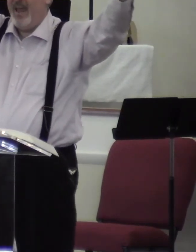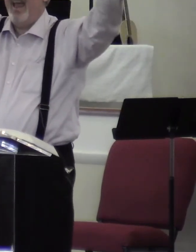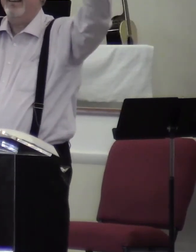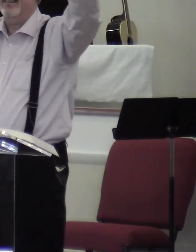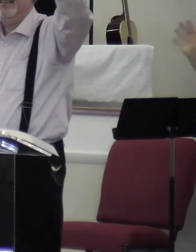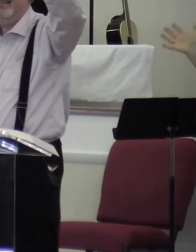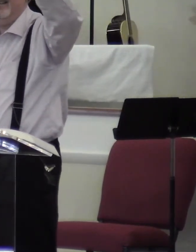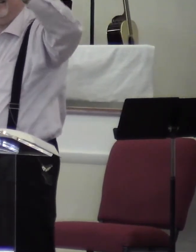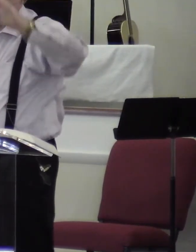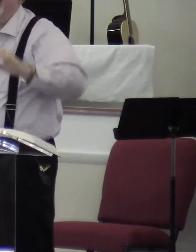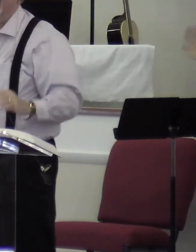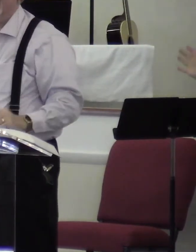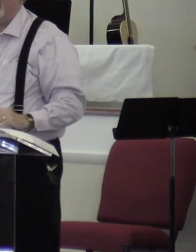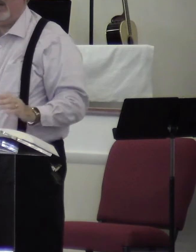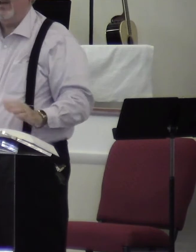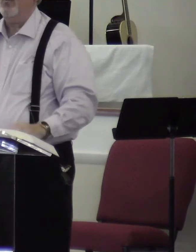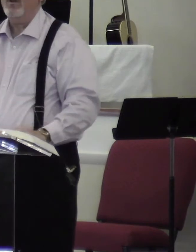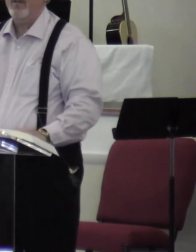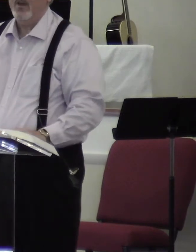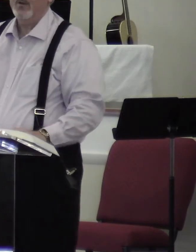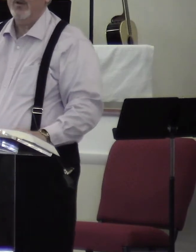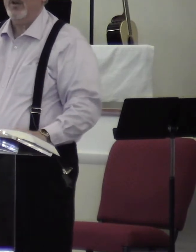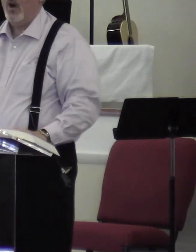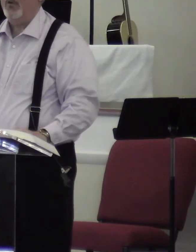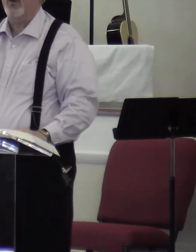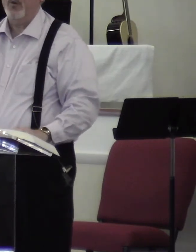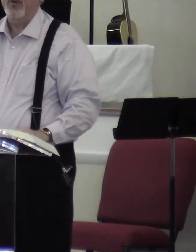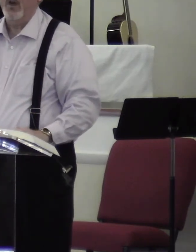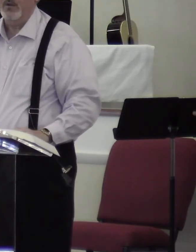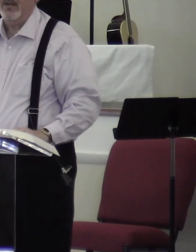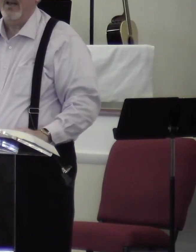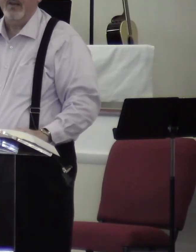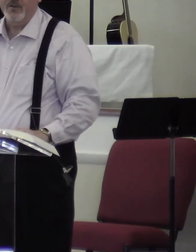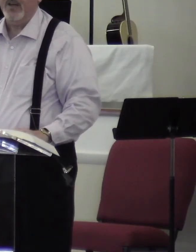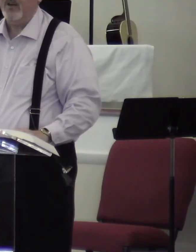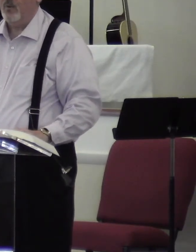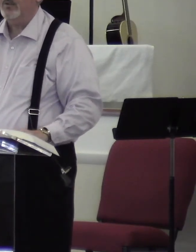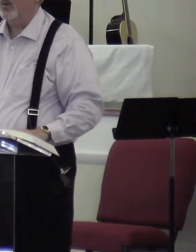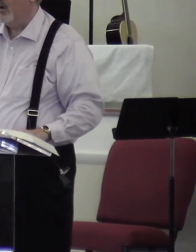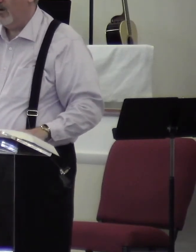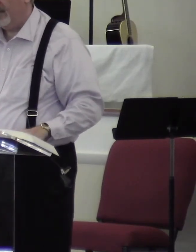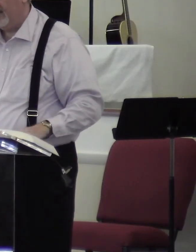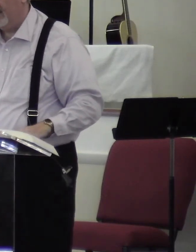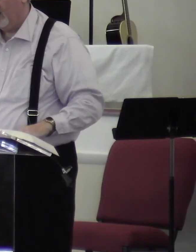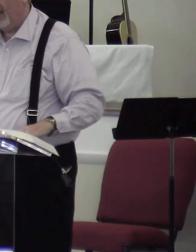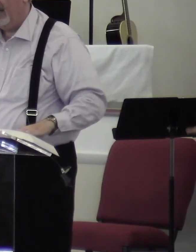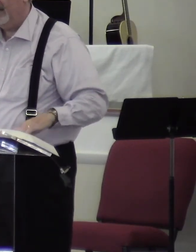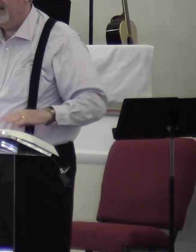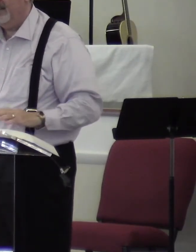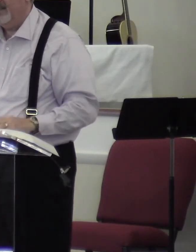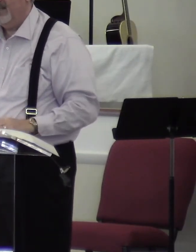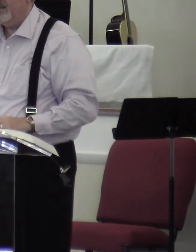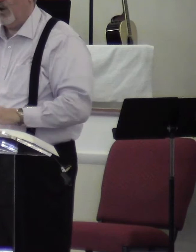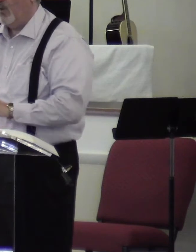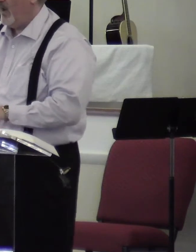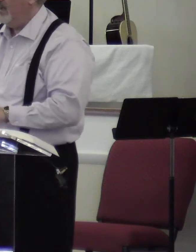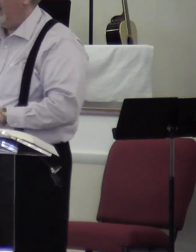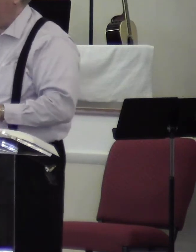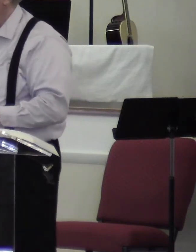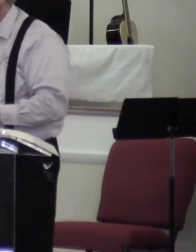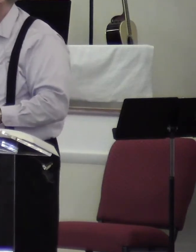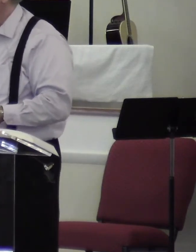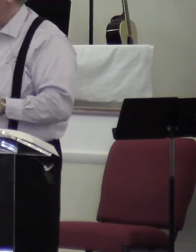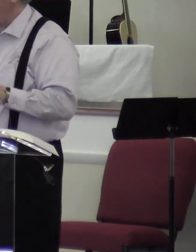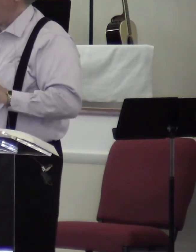you'll do that. So any one of those, you can also do those, and I'll understand what's going on out there, okay? So